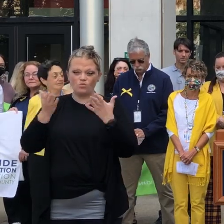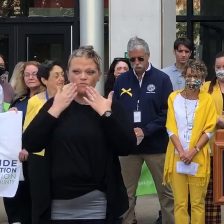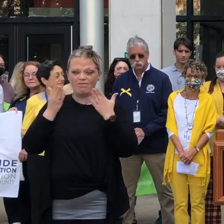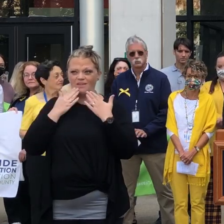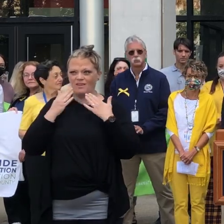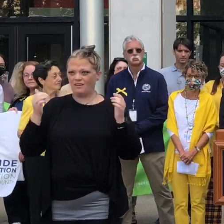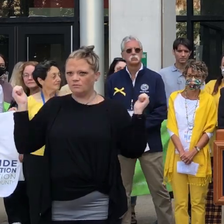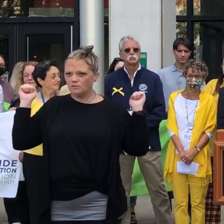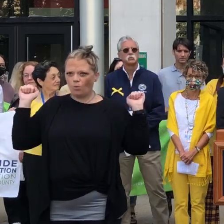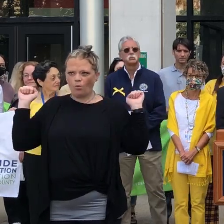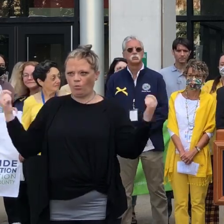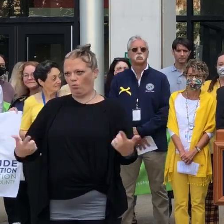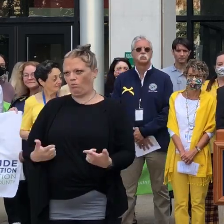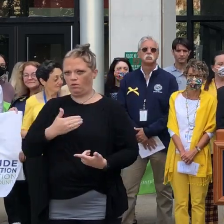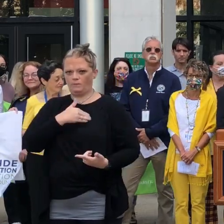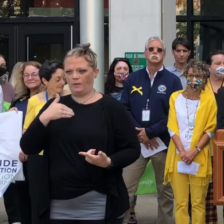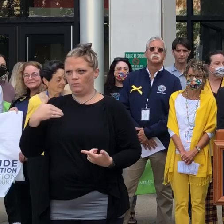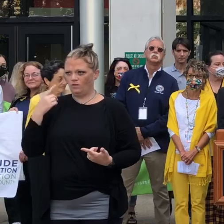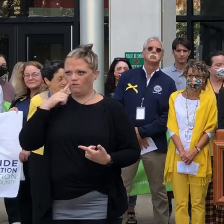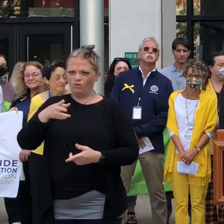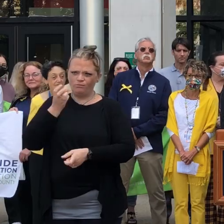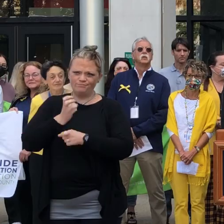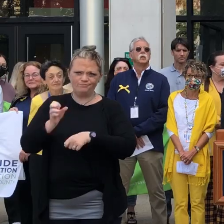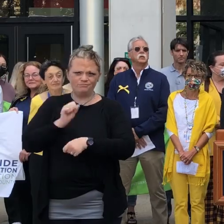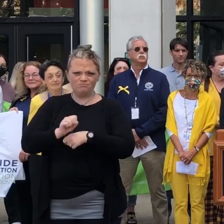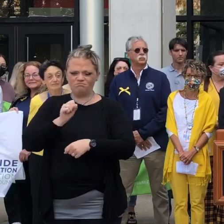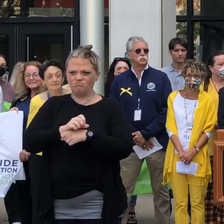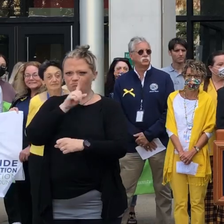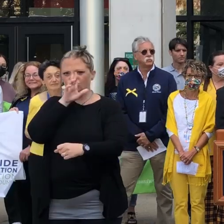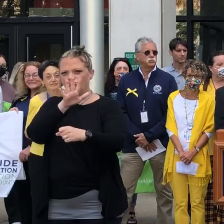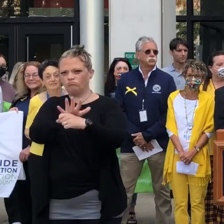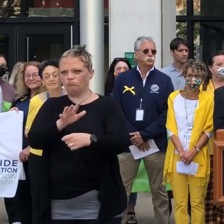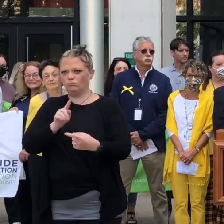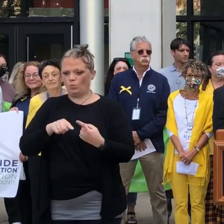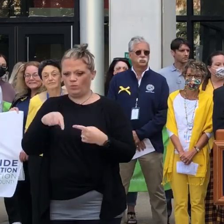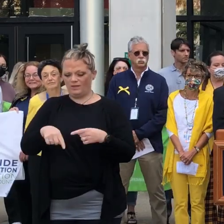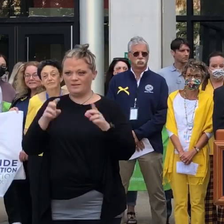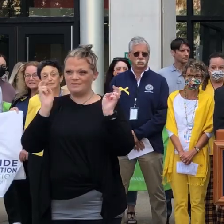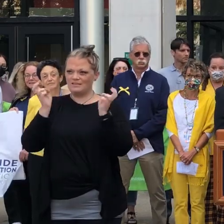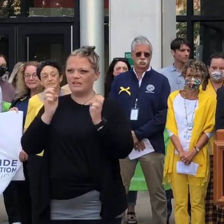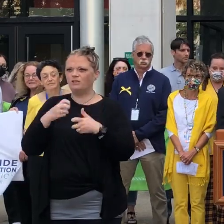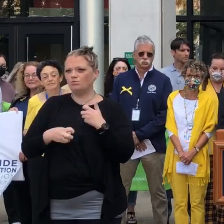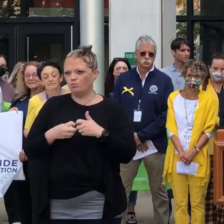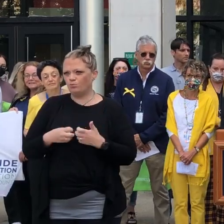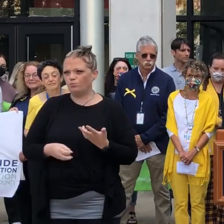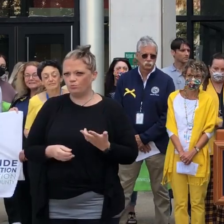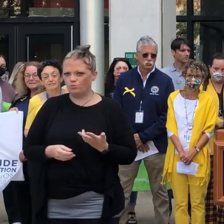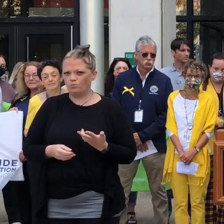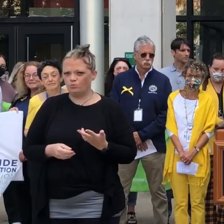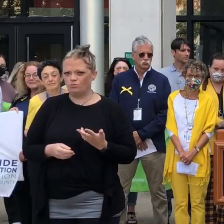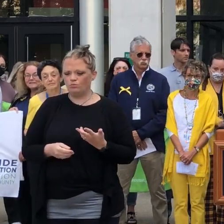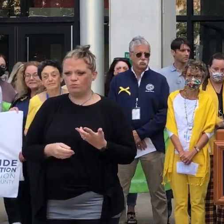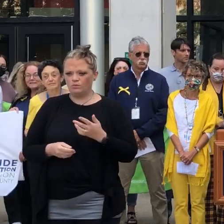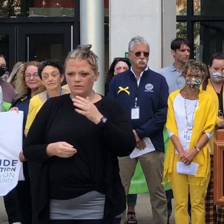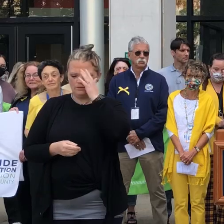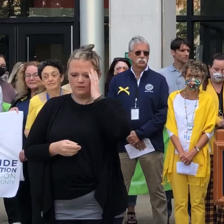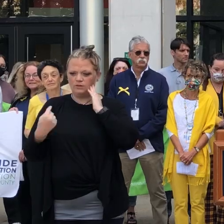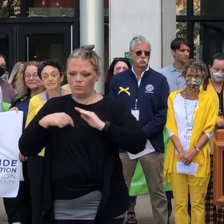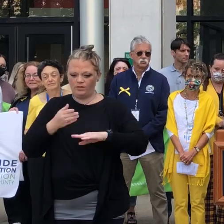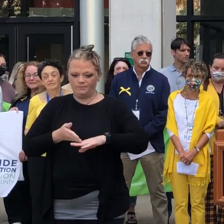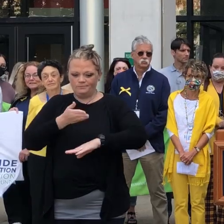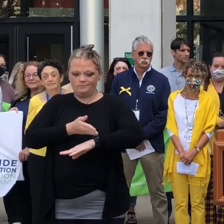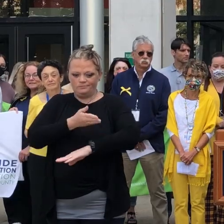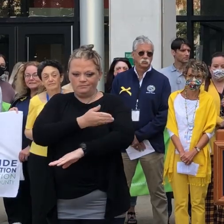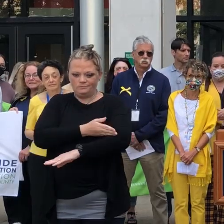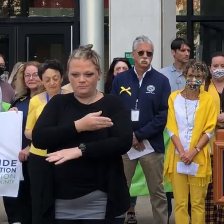our entire membership for their hard work and dedication to this issue. We make strides, but there's days